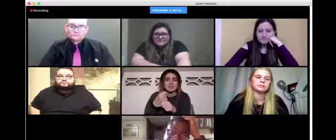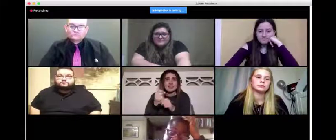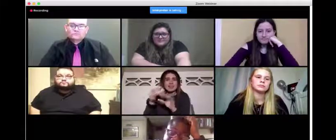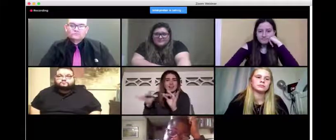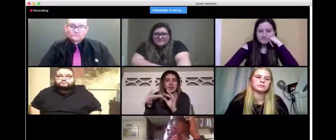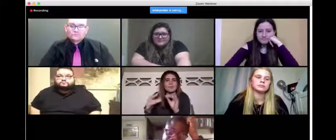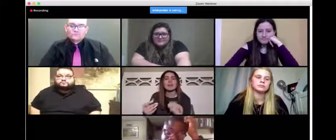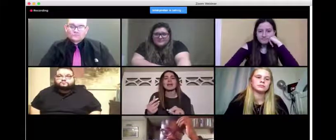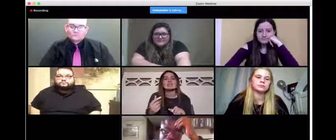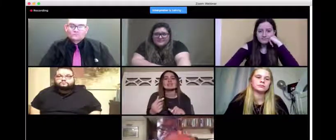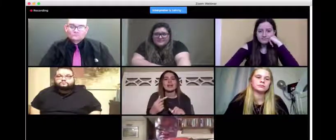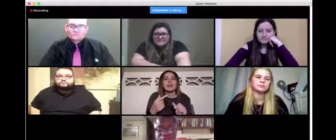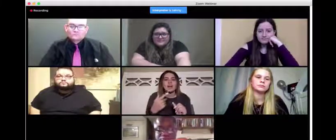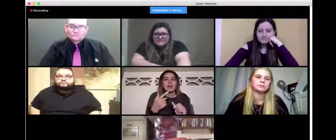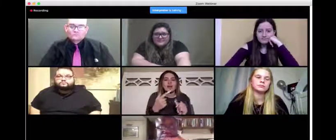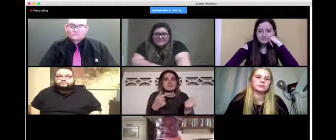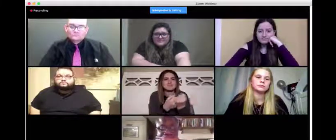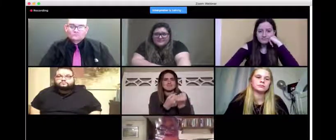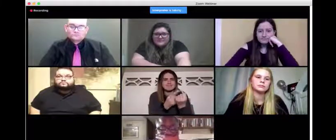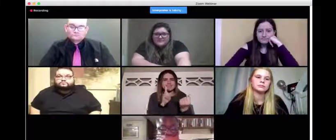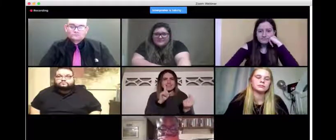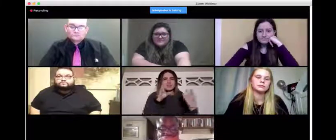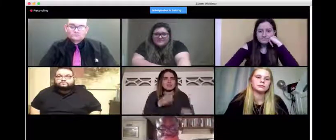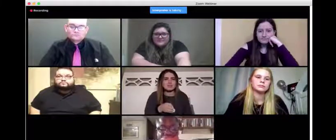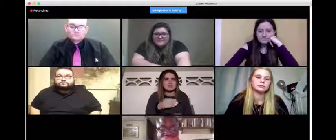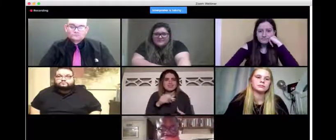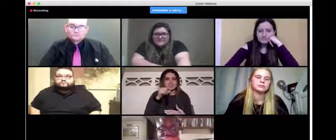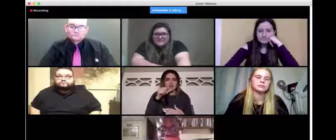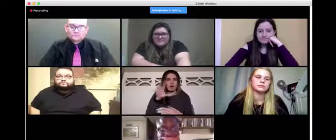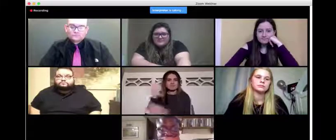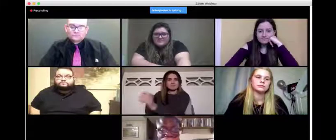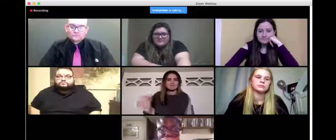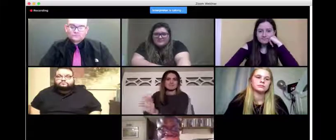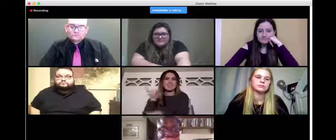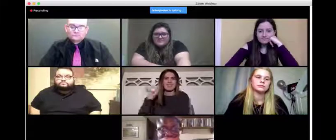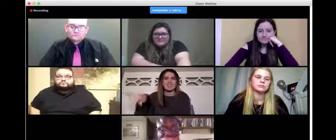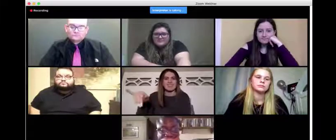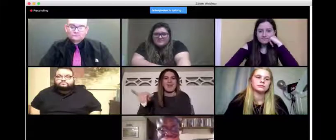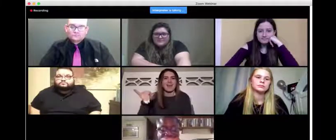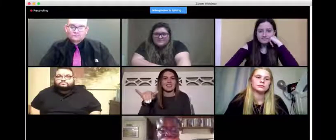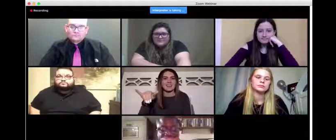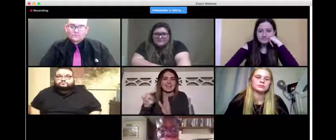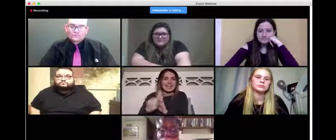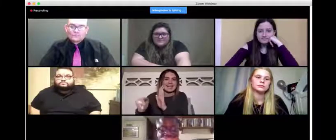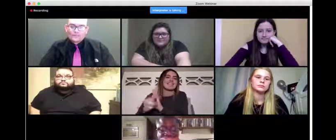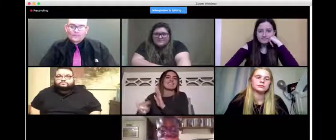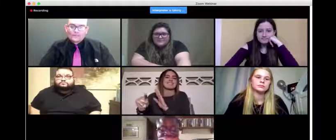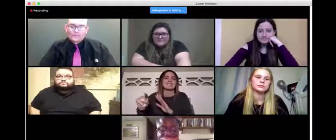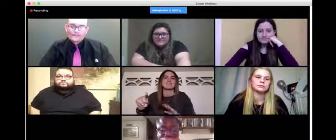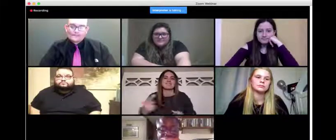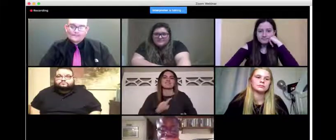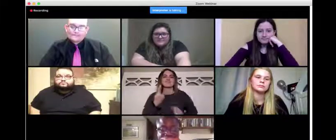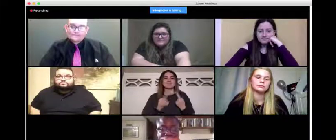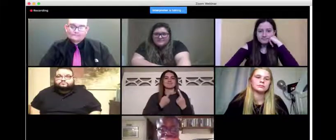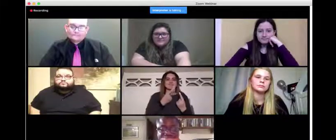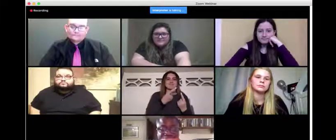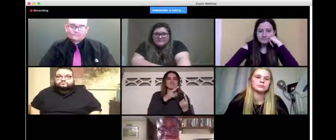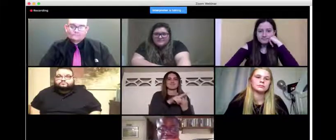you know, like you would support those kind of things. You know, if they don't support deaf people, they feel more negative about deaf people. So, you know, learn sign language.